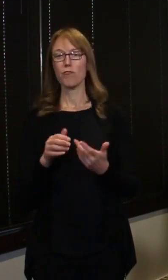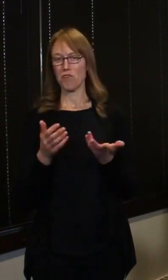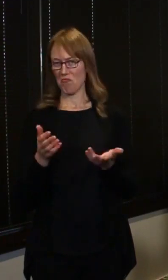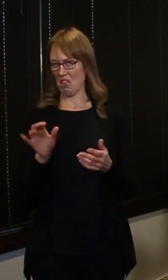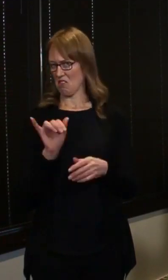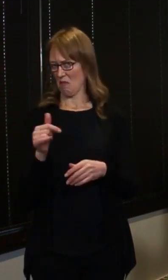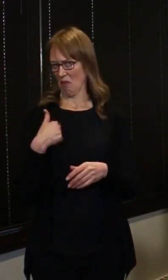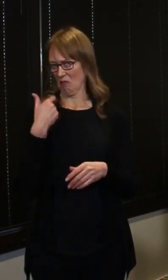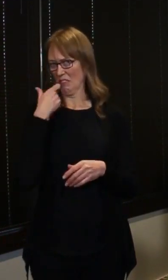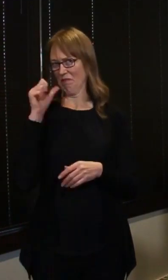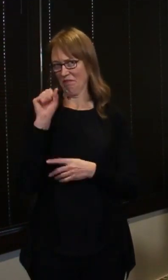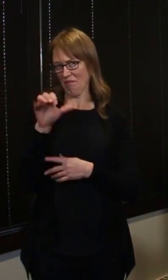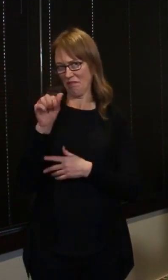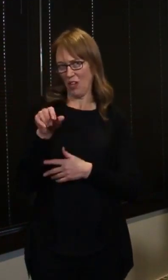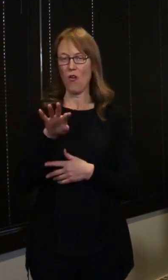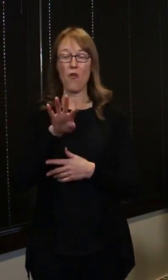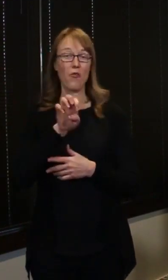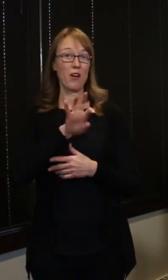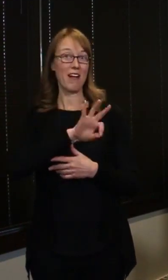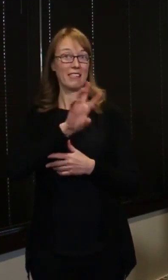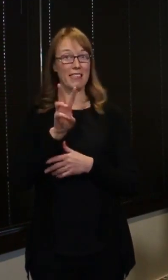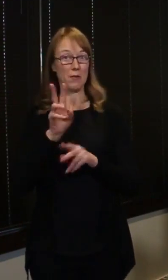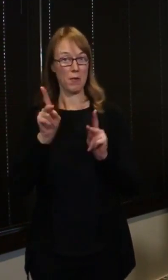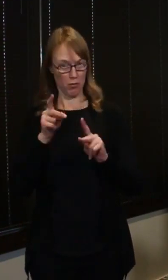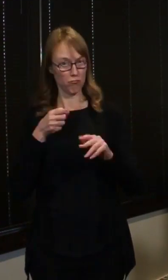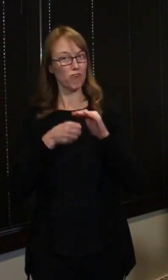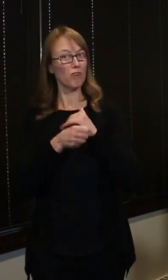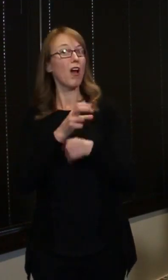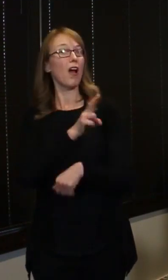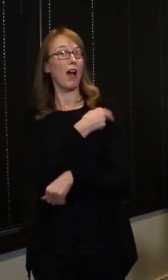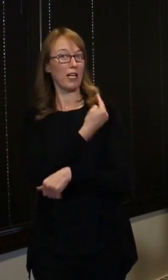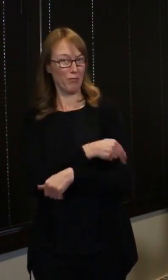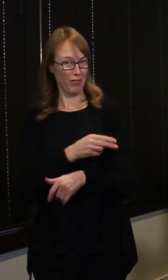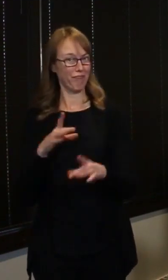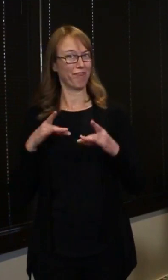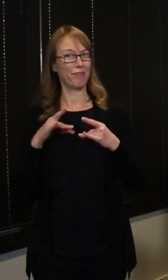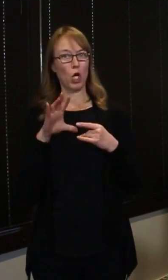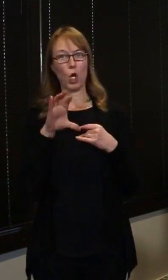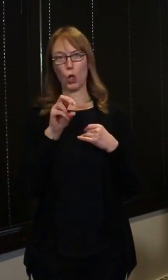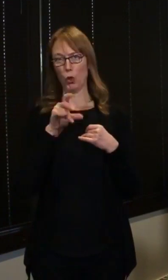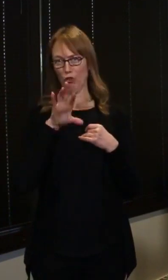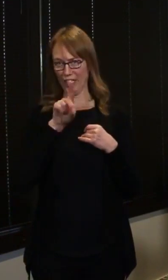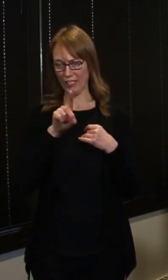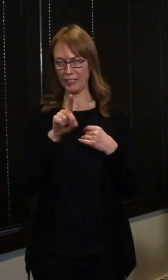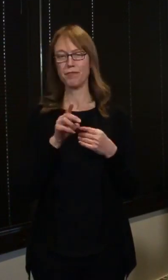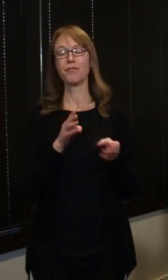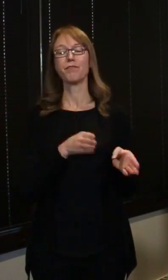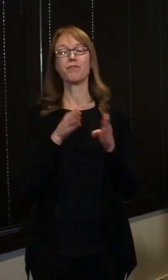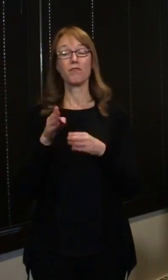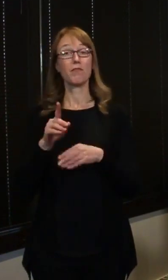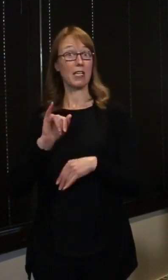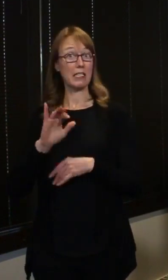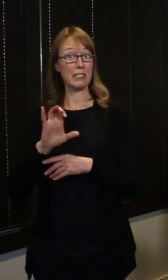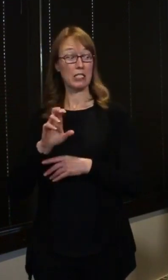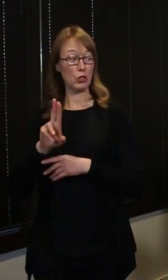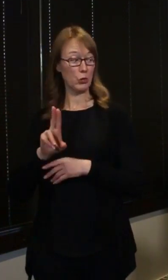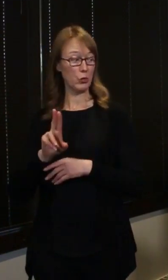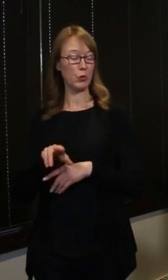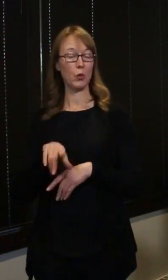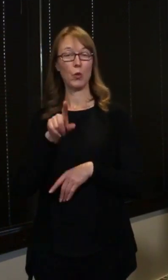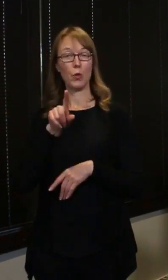patients hospitalized with COVID today. 101 patients with COVID are in our intensive care units,